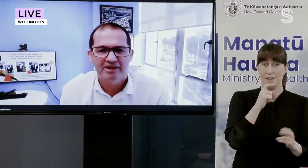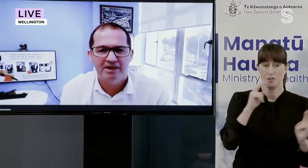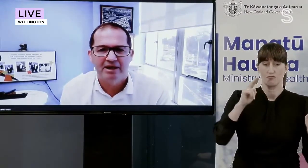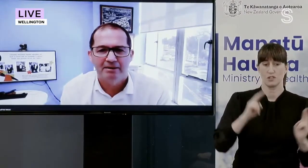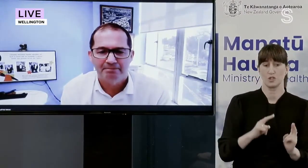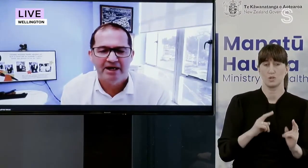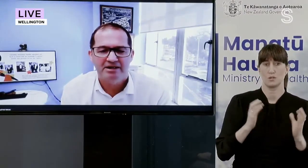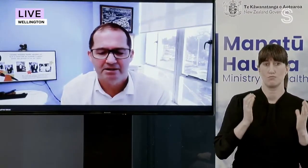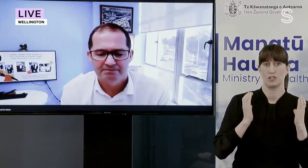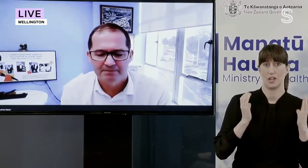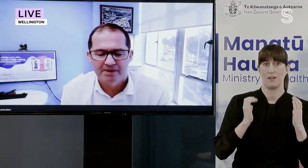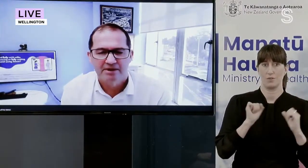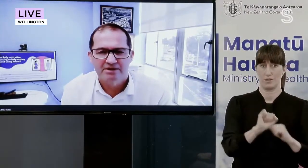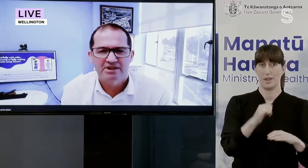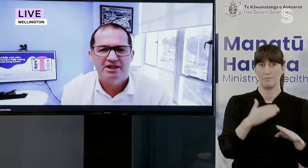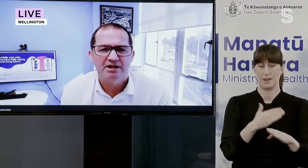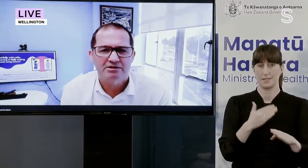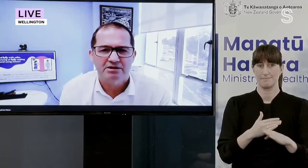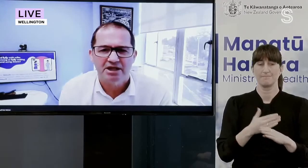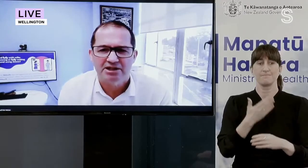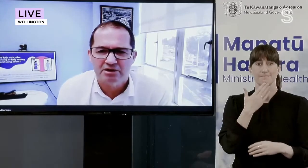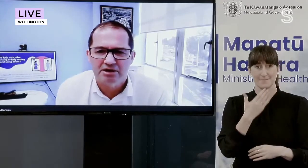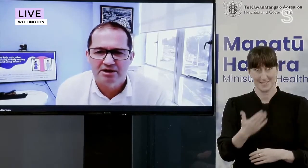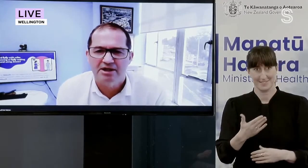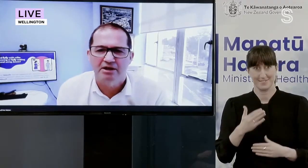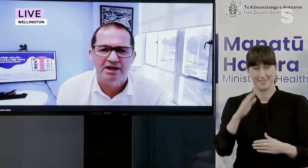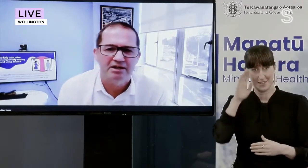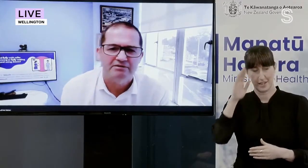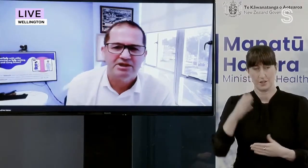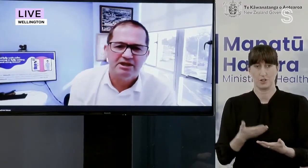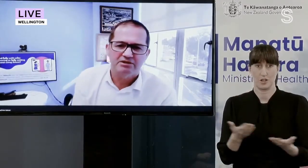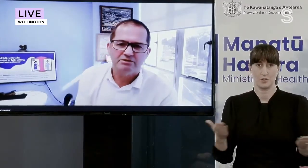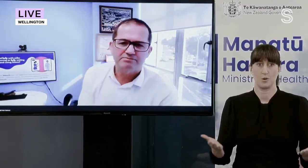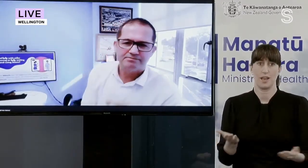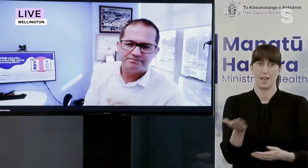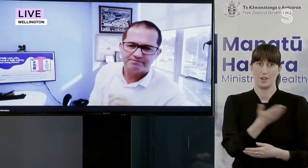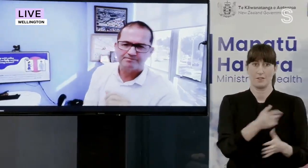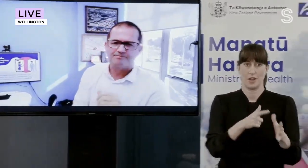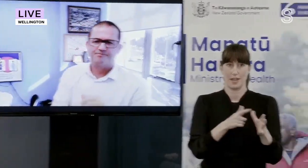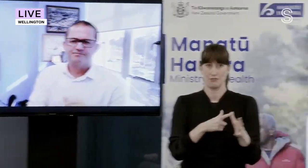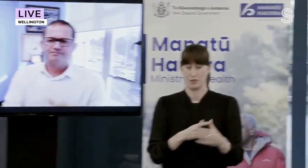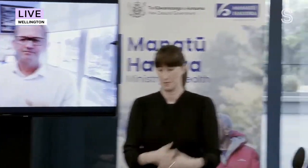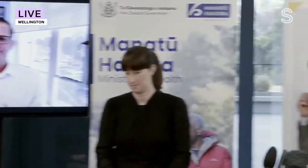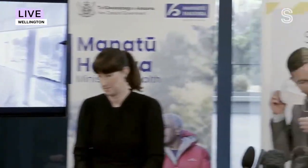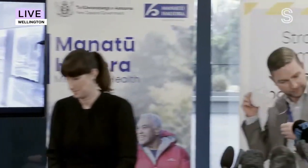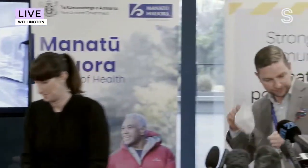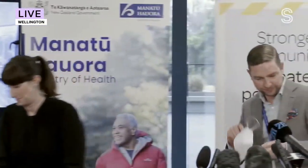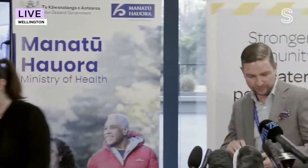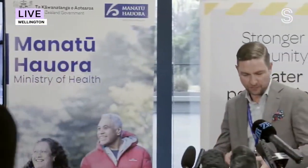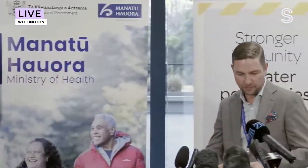about their mahi. Tēnā koutou katoa, and I'll hand over to Andrew.